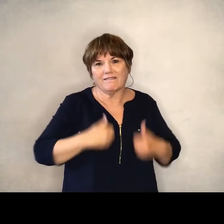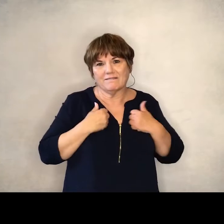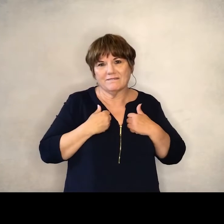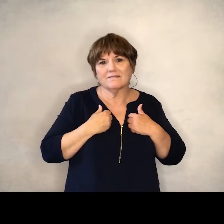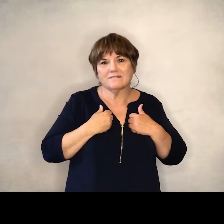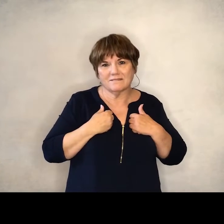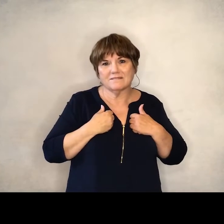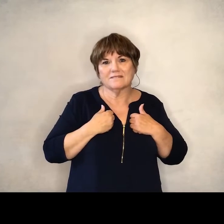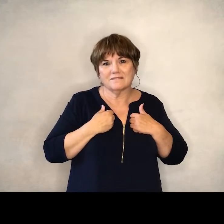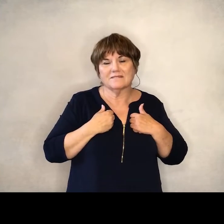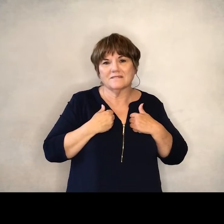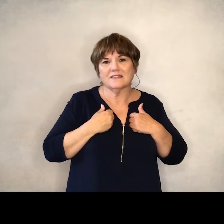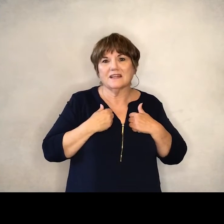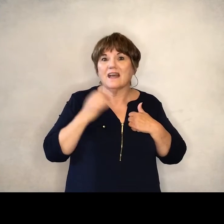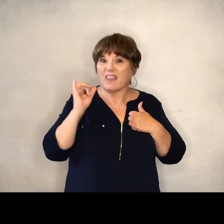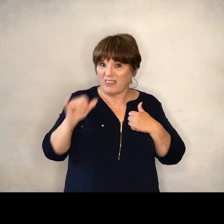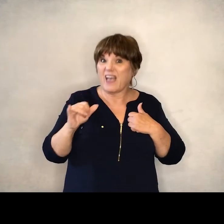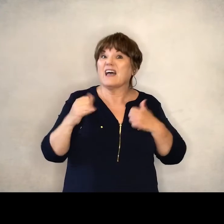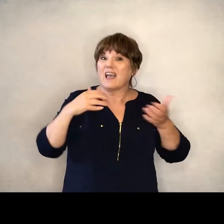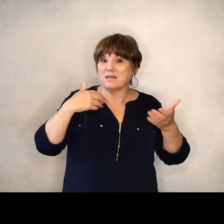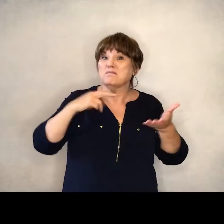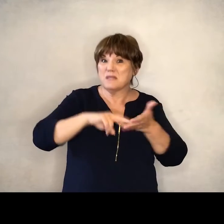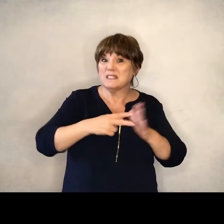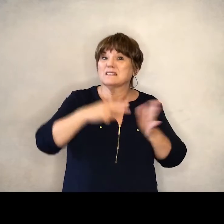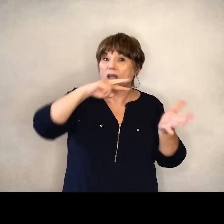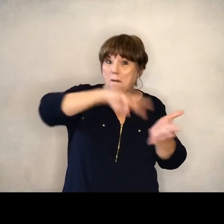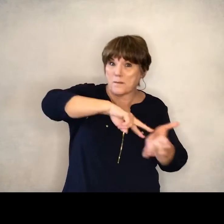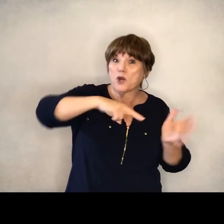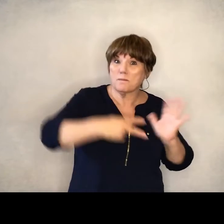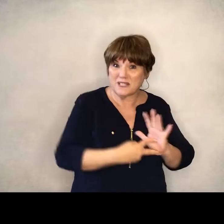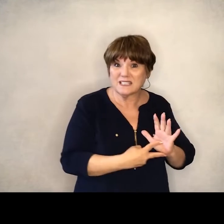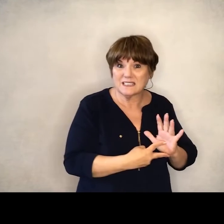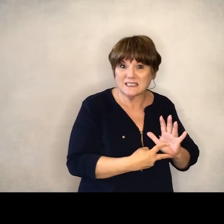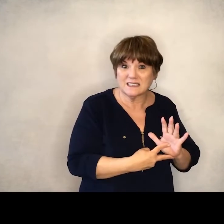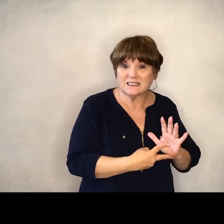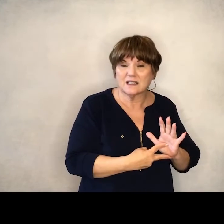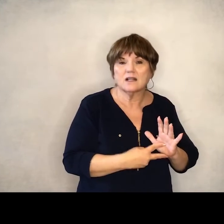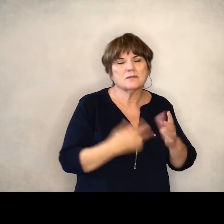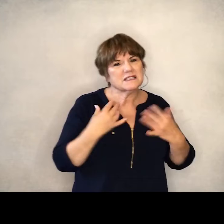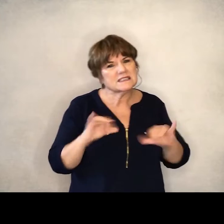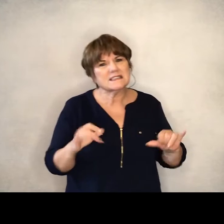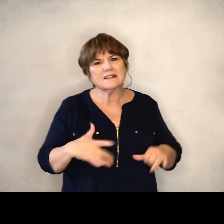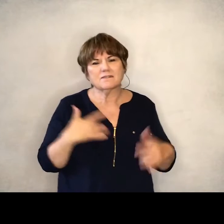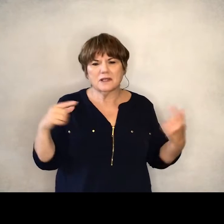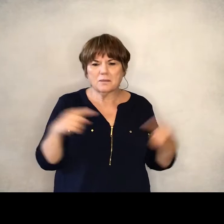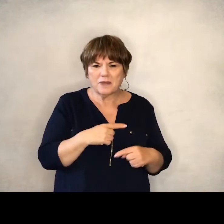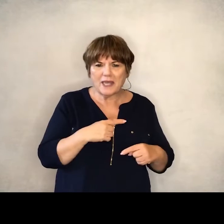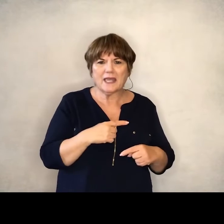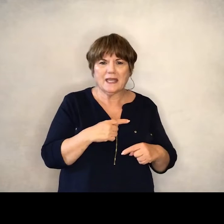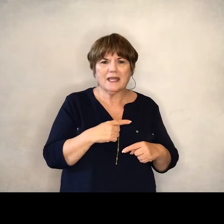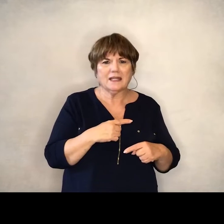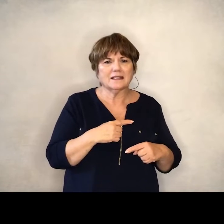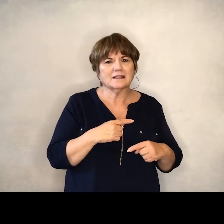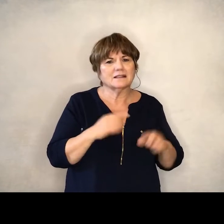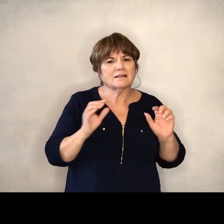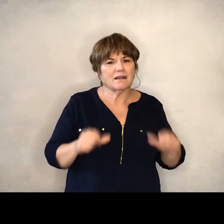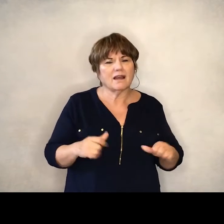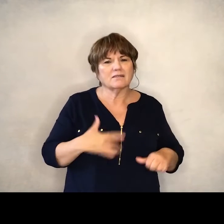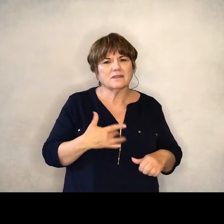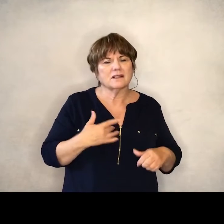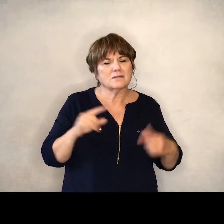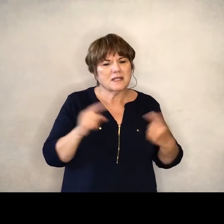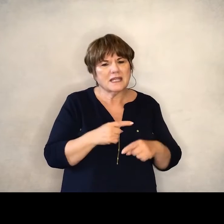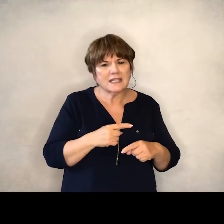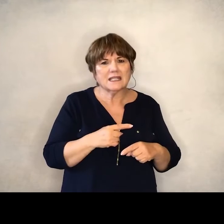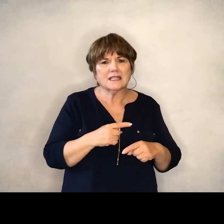And that's purpose. But it does not always take away the pain we feel right now. It can't.